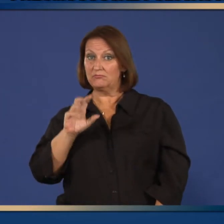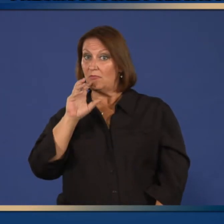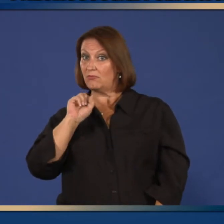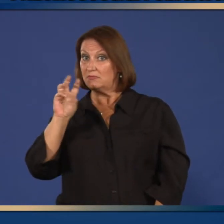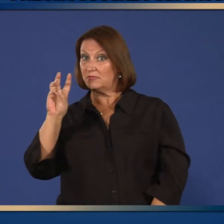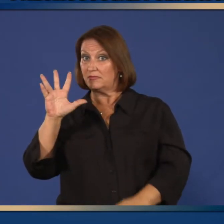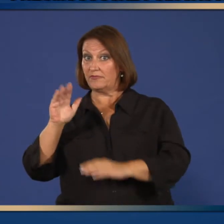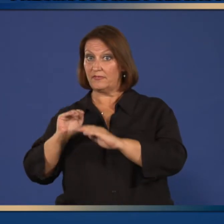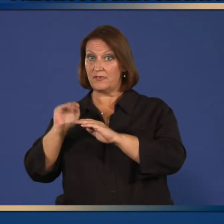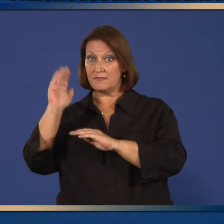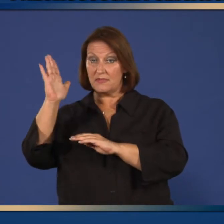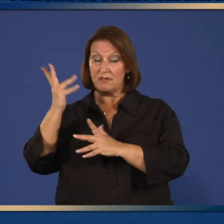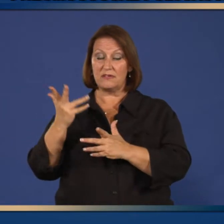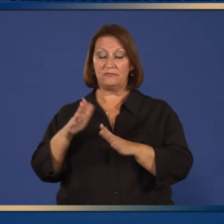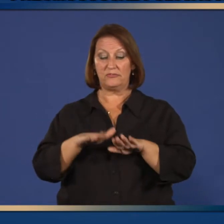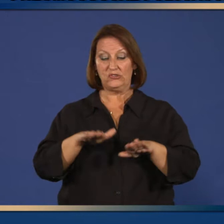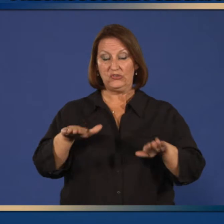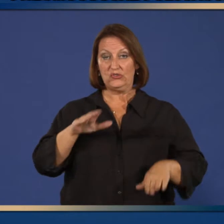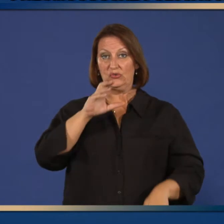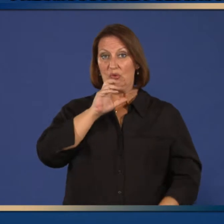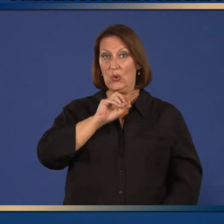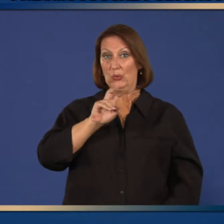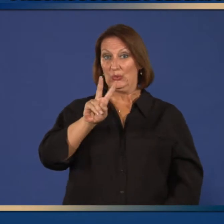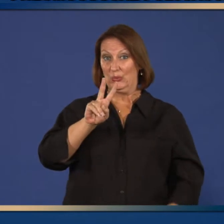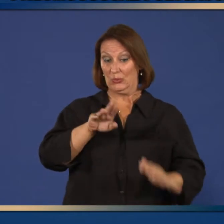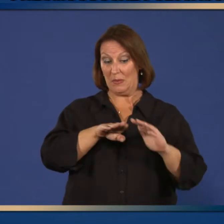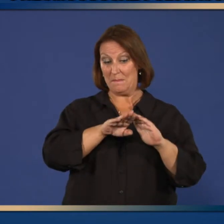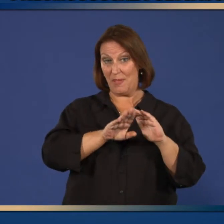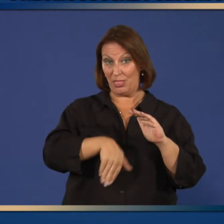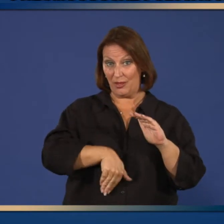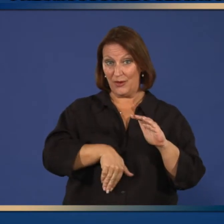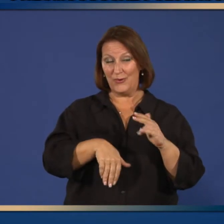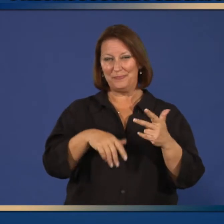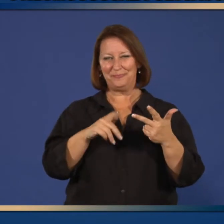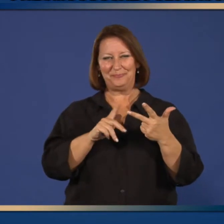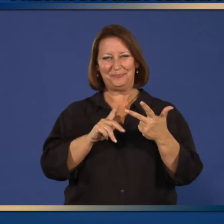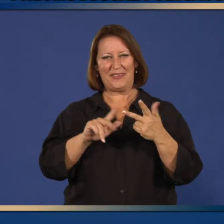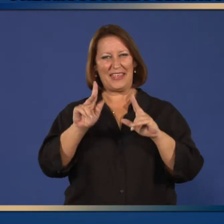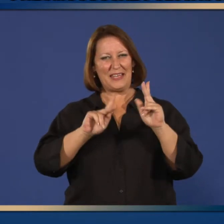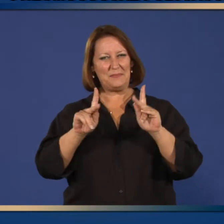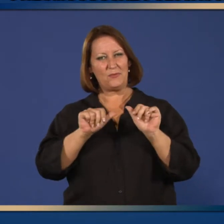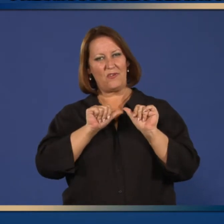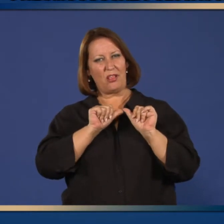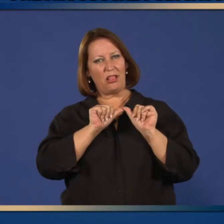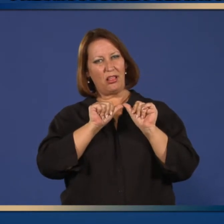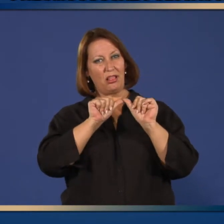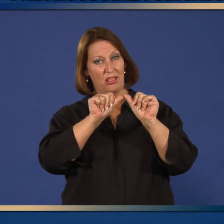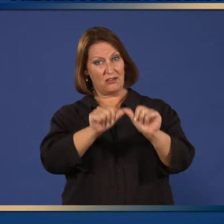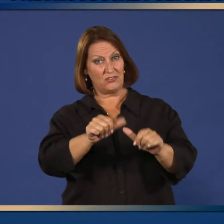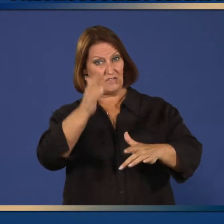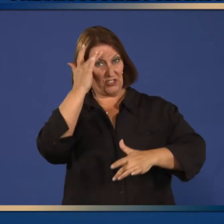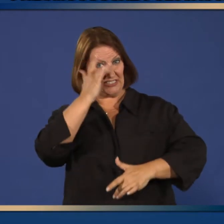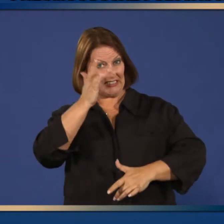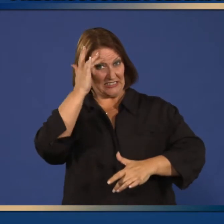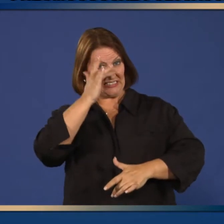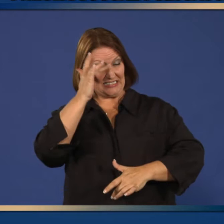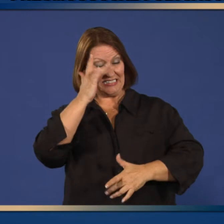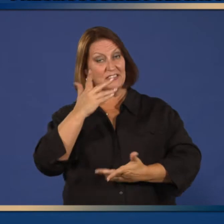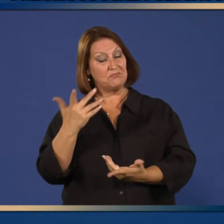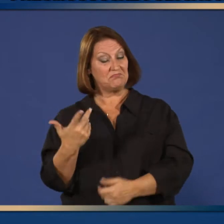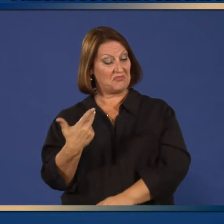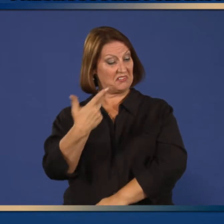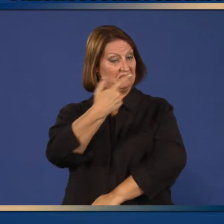children under 2 years of age, and people with some long-term